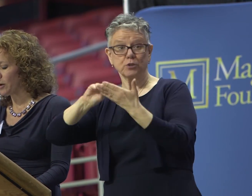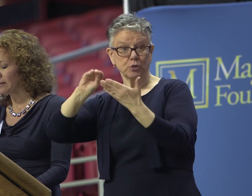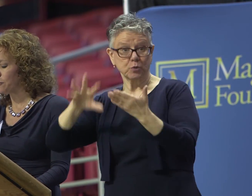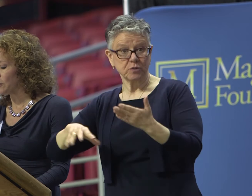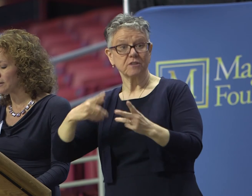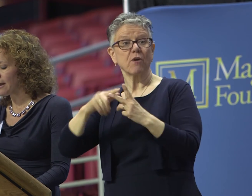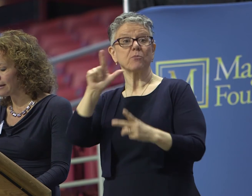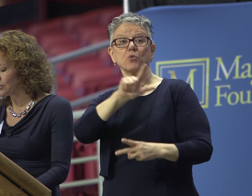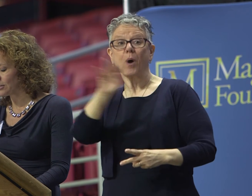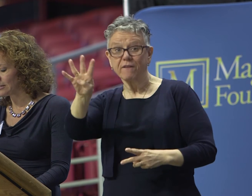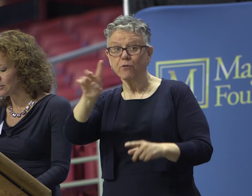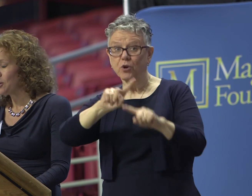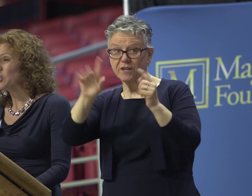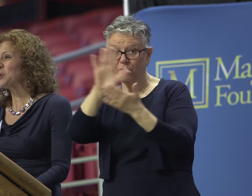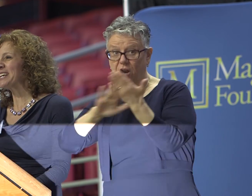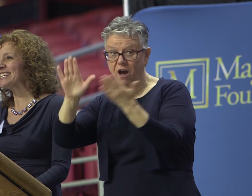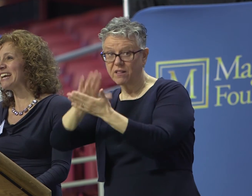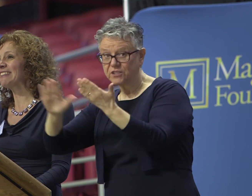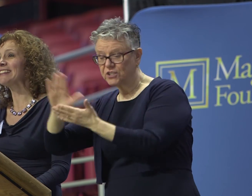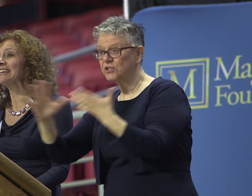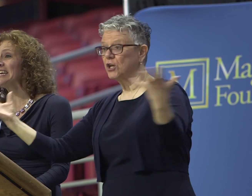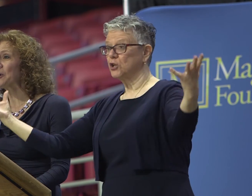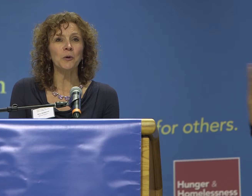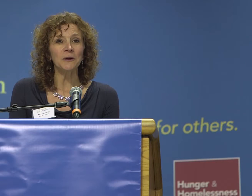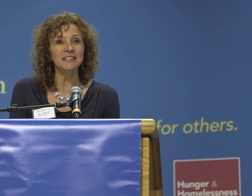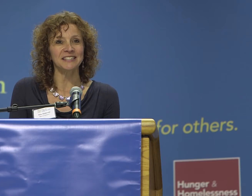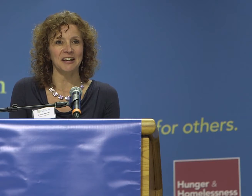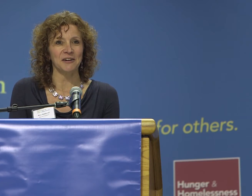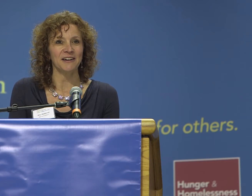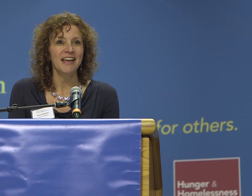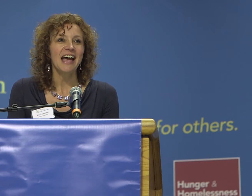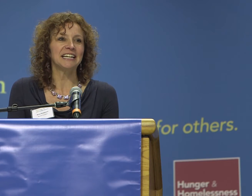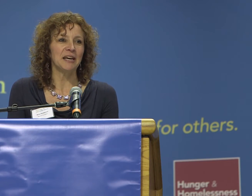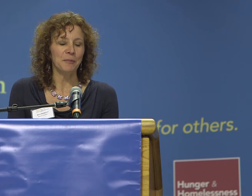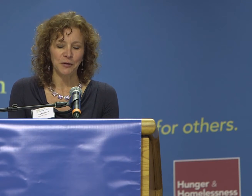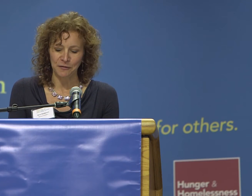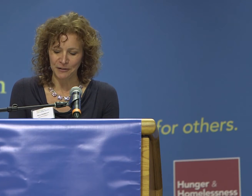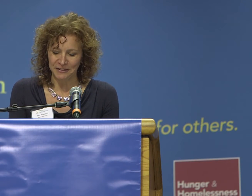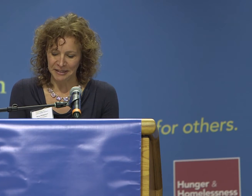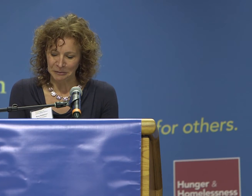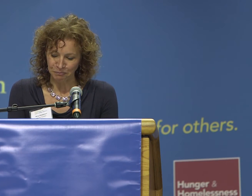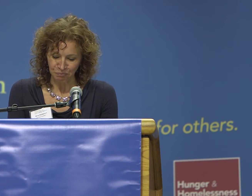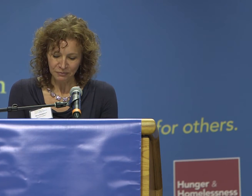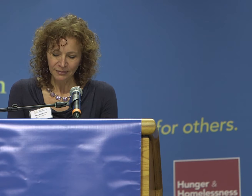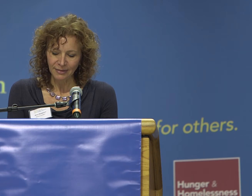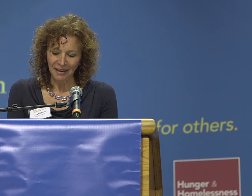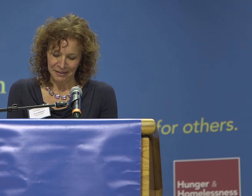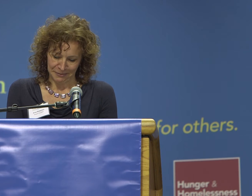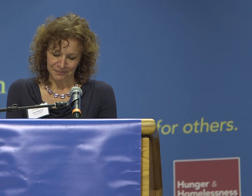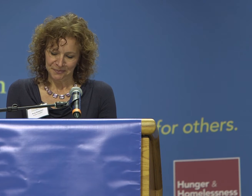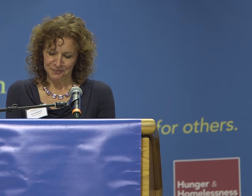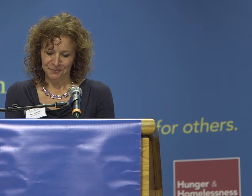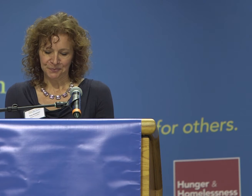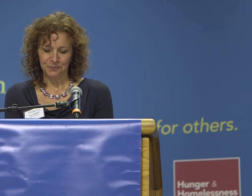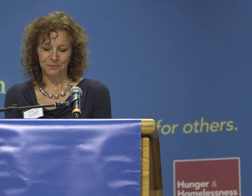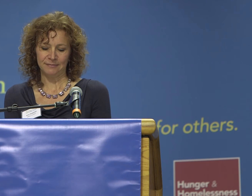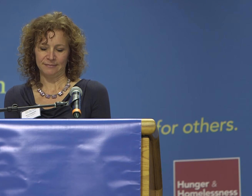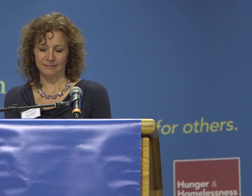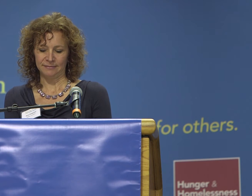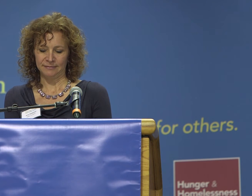from 24 colleges joining us at the Leah Chorus Center at Temple University.